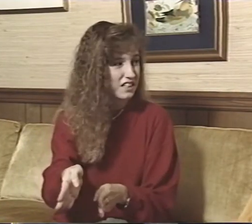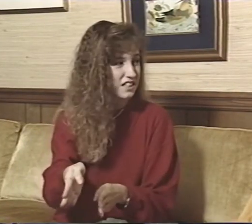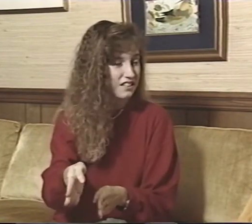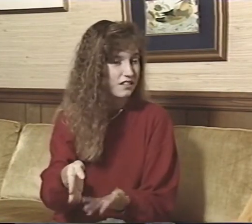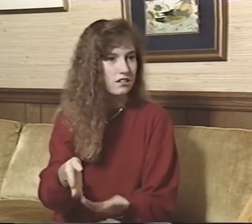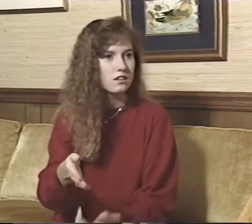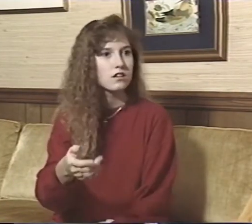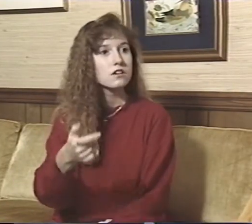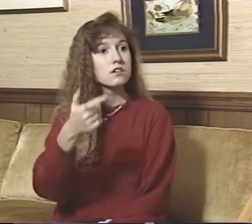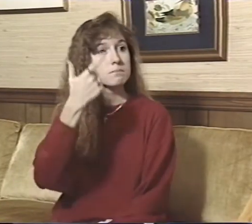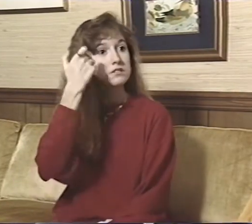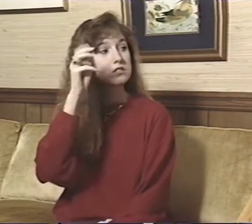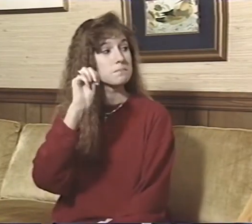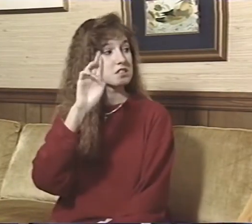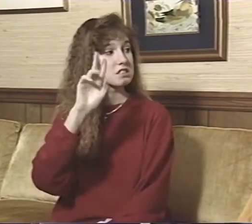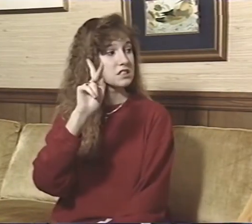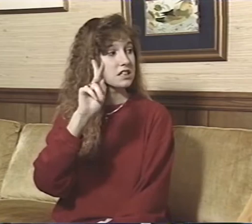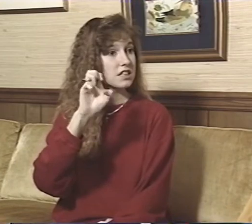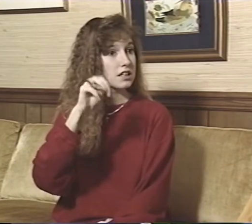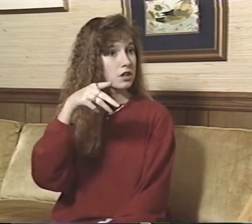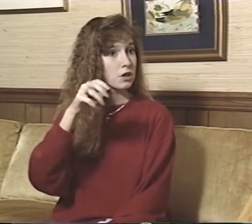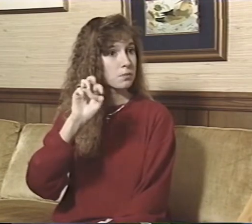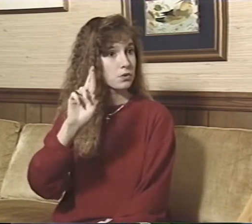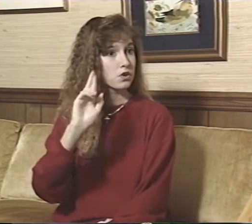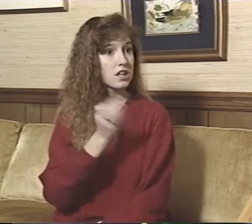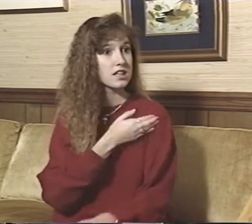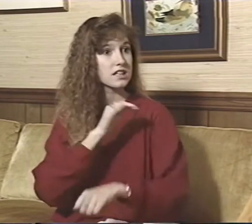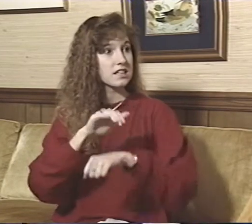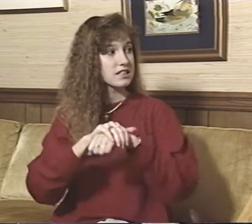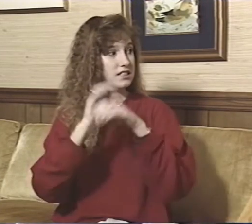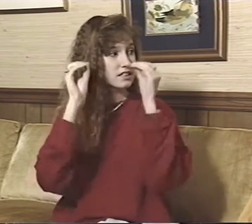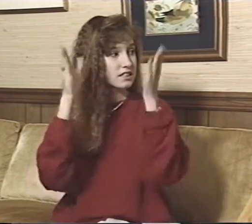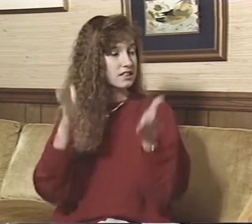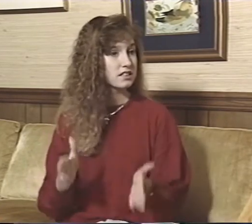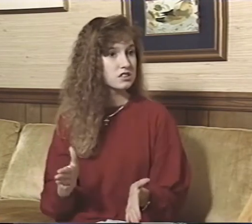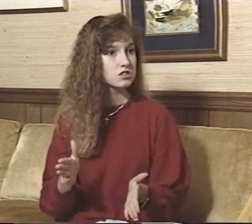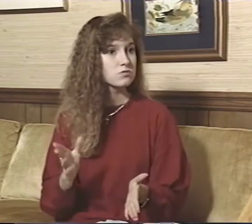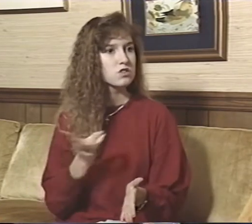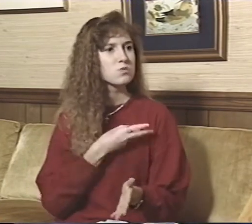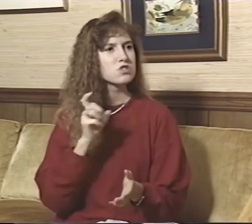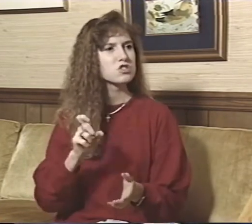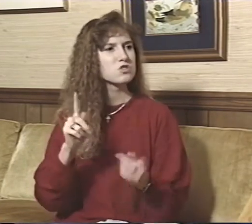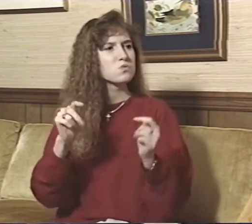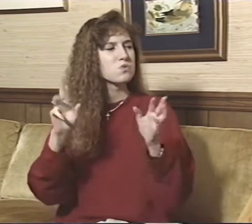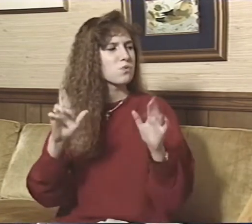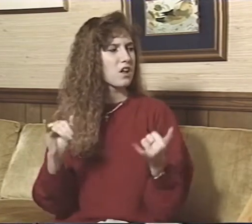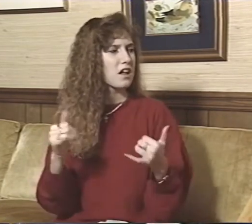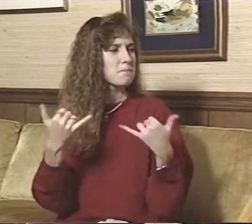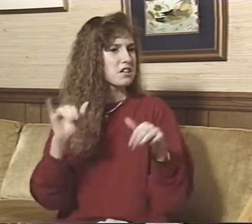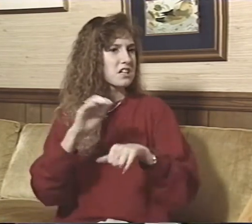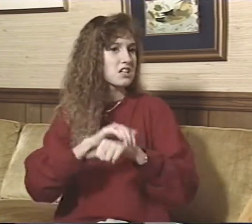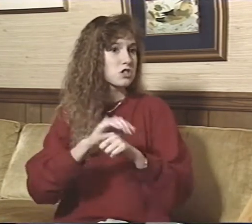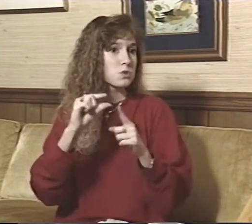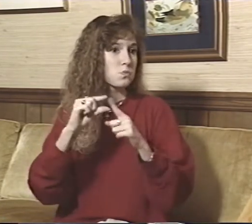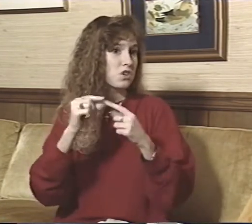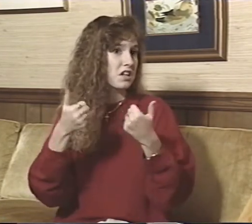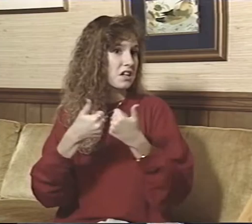is eat. Since Mr. Kemper is our English teacher, we should try to play English